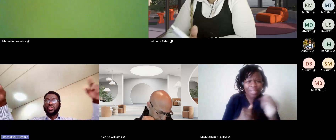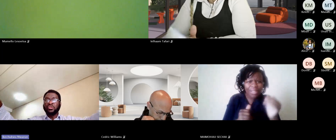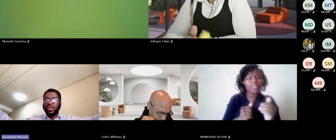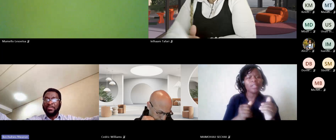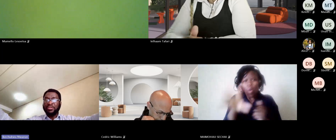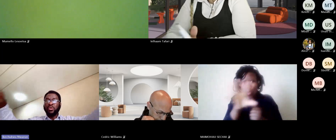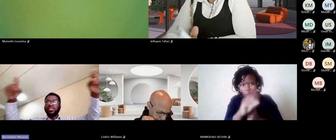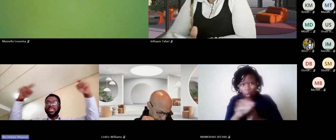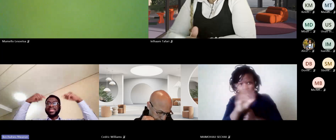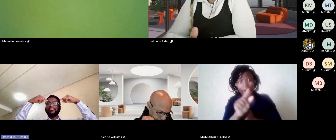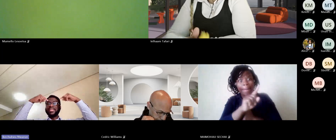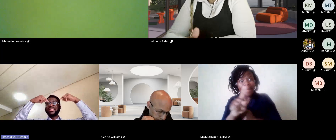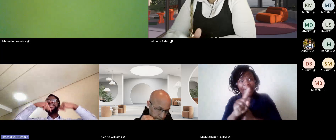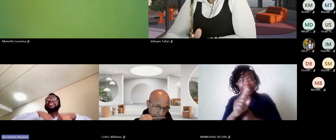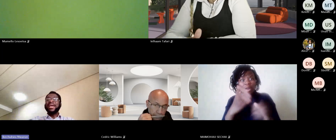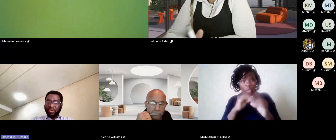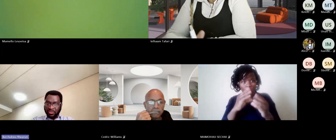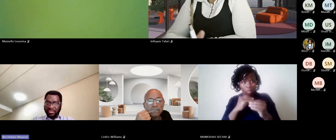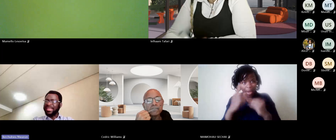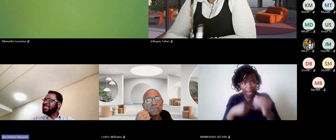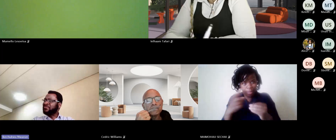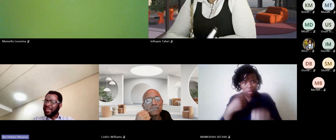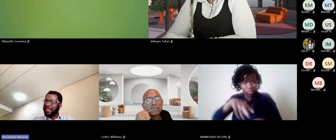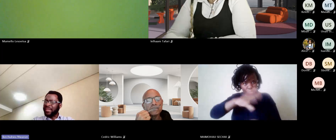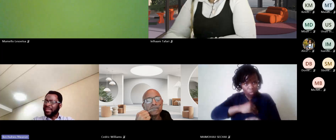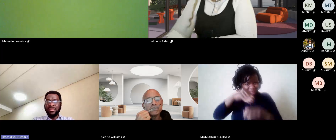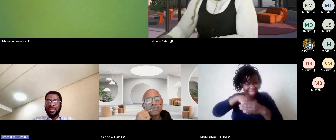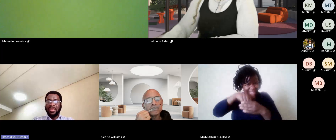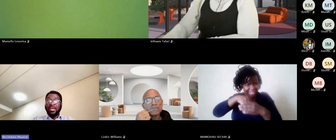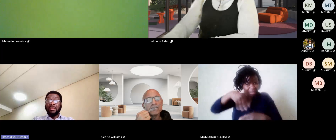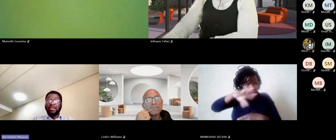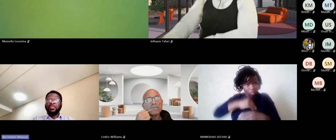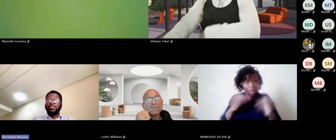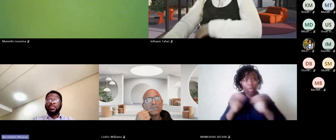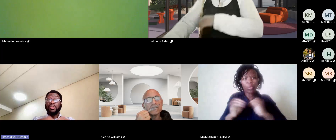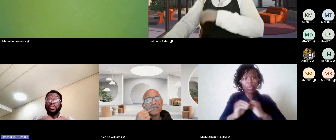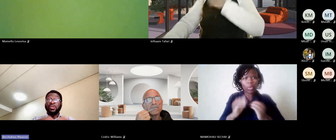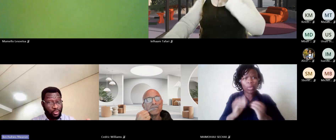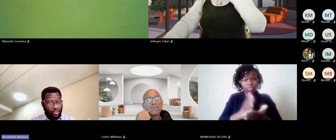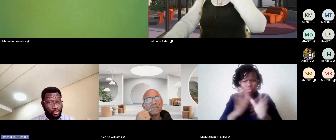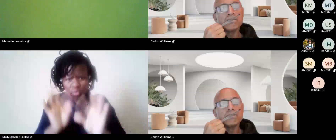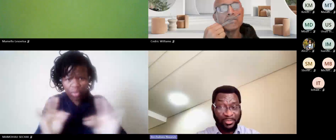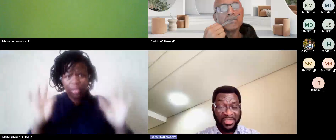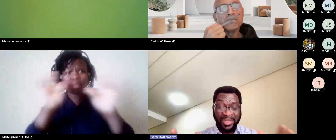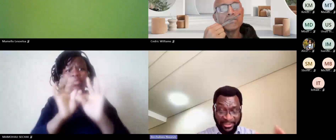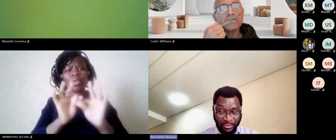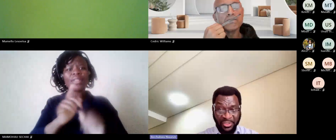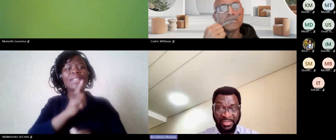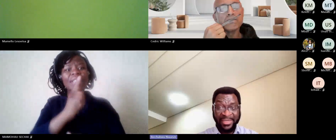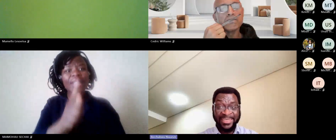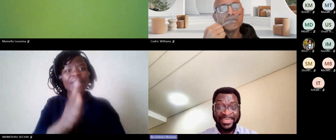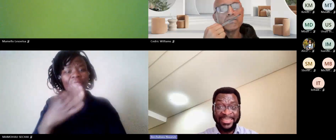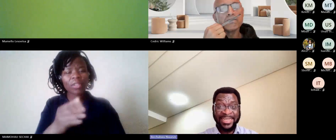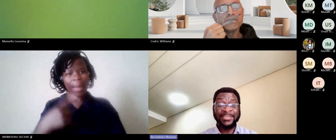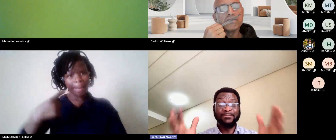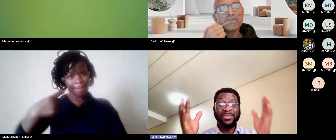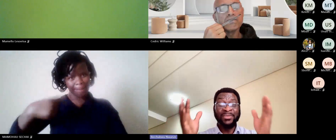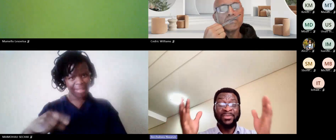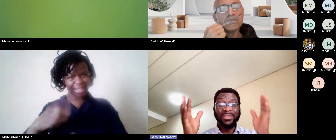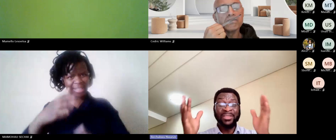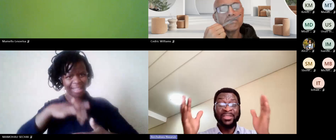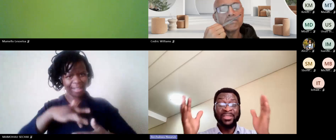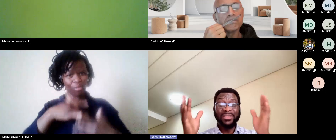But we don't talk about what is happening inside us. That is very critical. Because like I told you, my personal opinion, like I told you in the beginning,